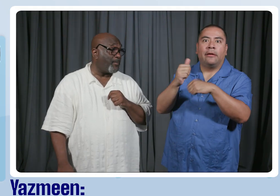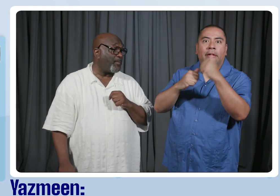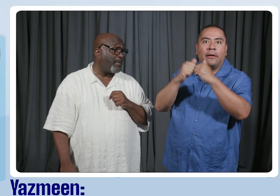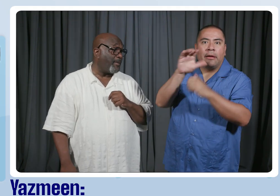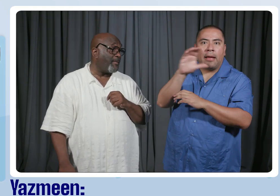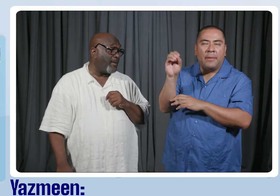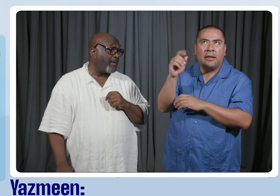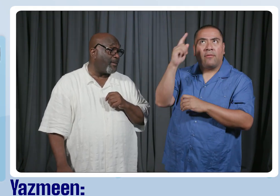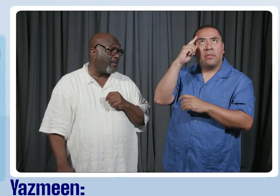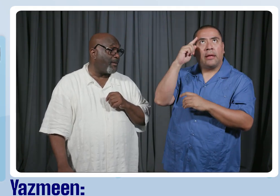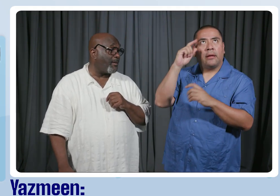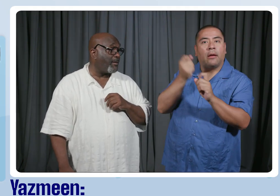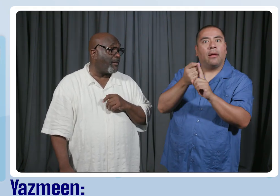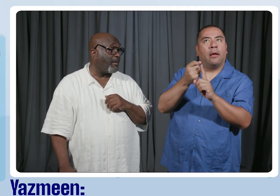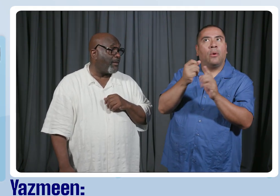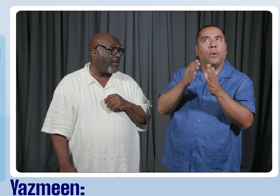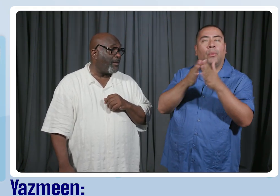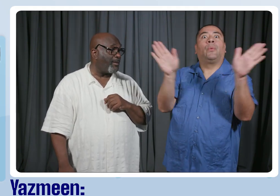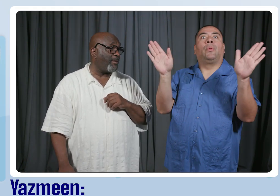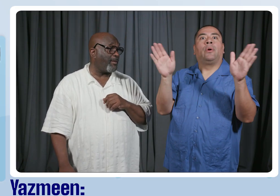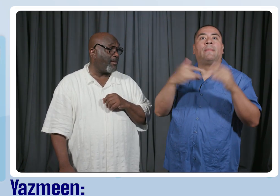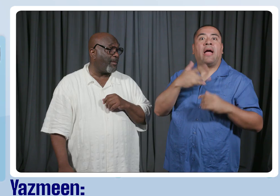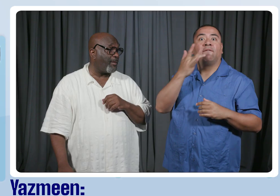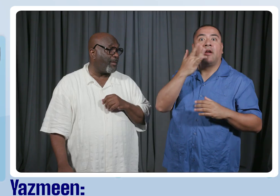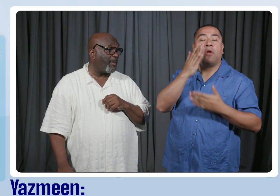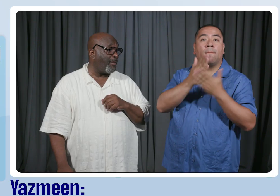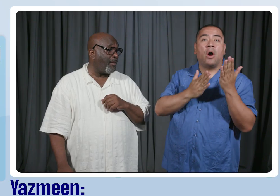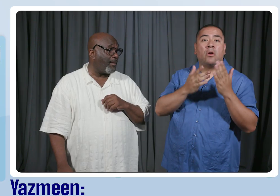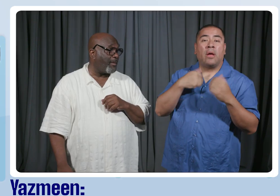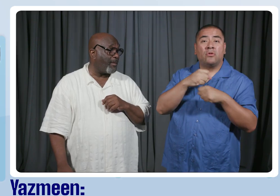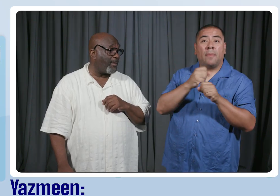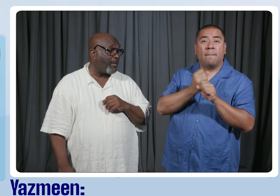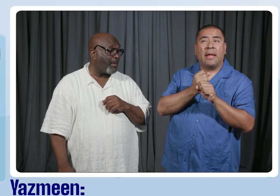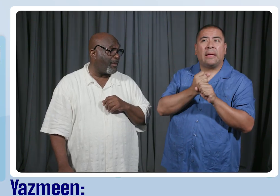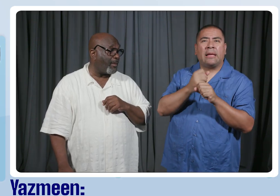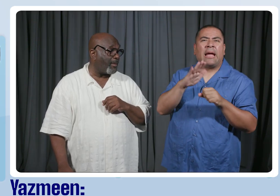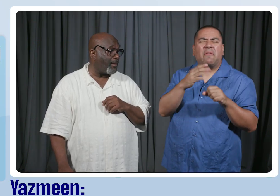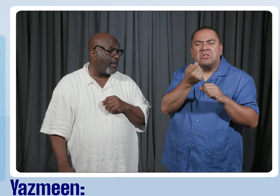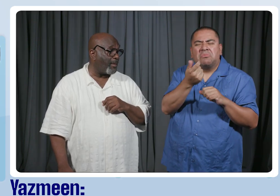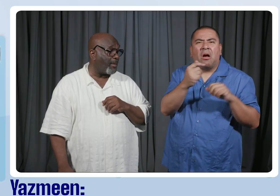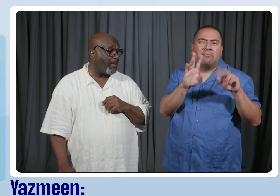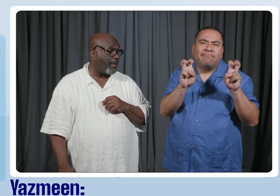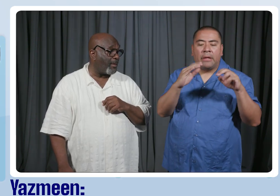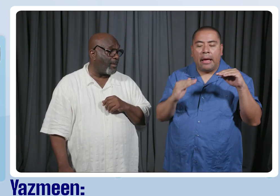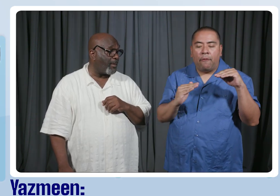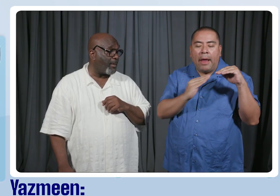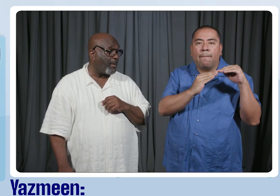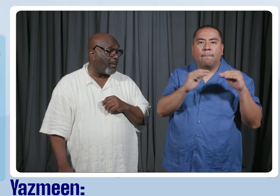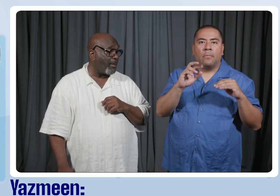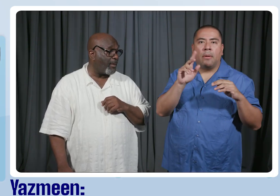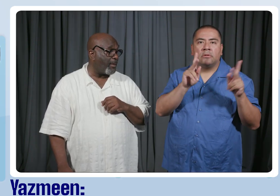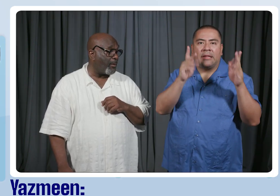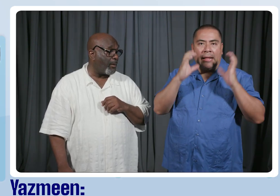to think a little bit outside the box. The favorite part for me was that we had to build a slightly elevated, kind of like a ramp, so that the client can be able to use